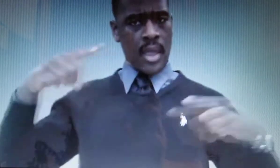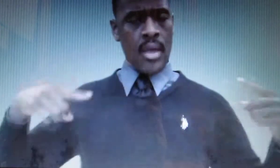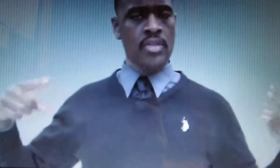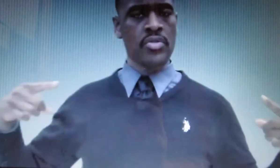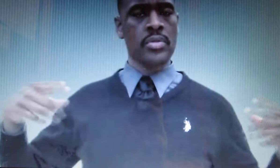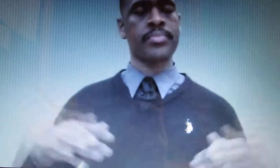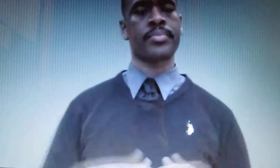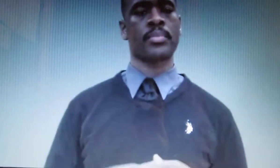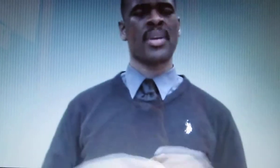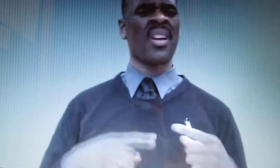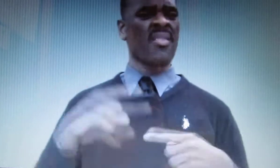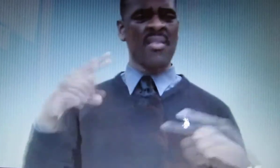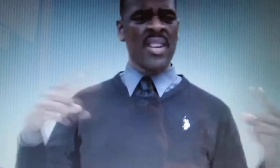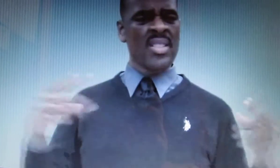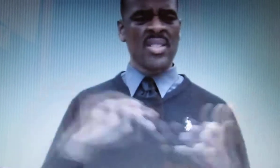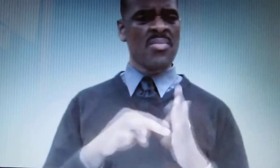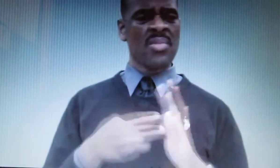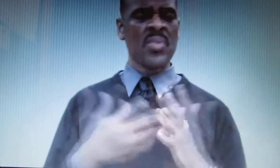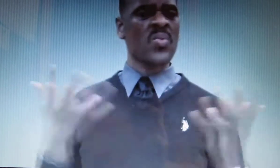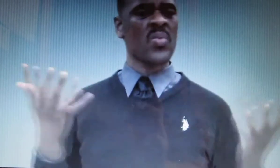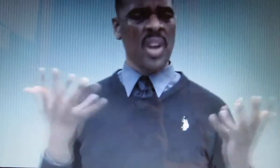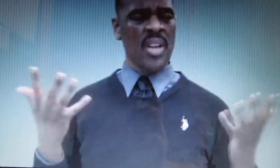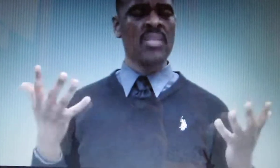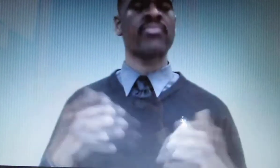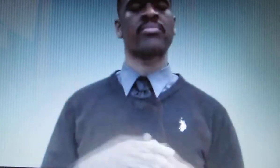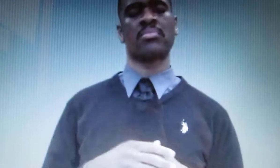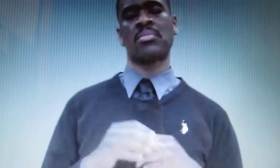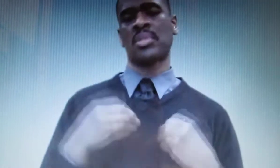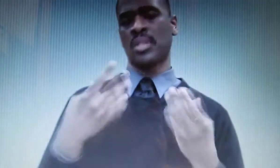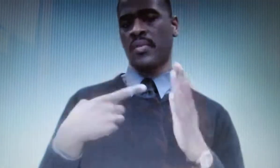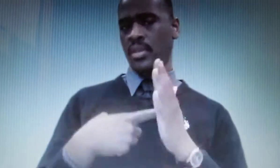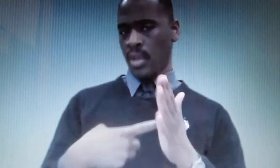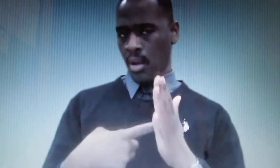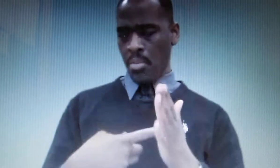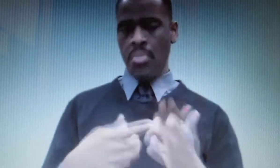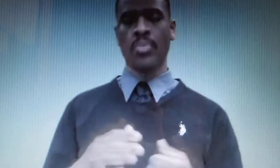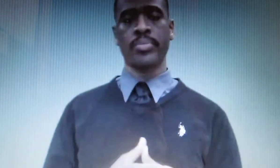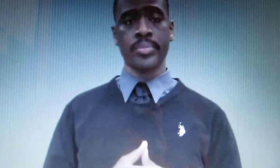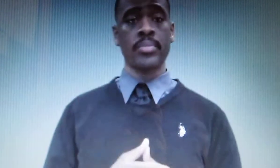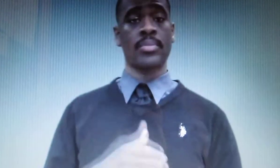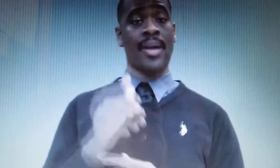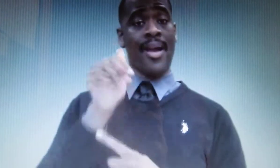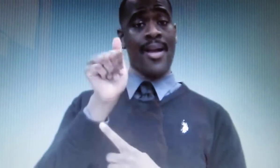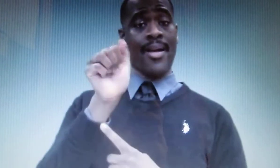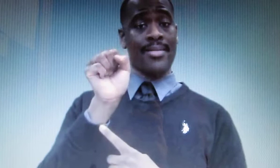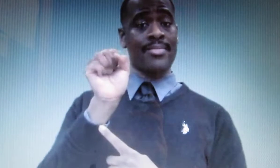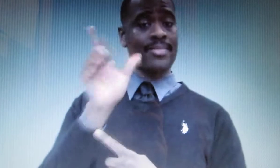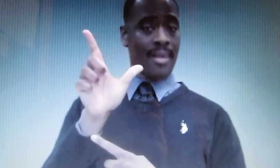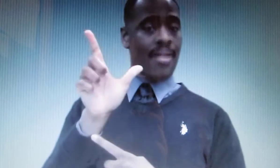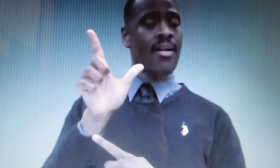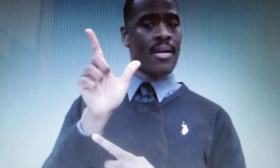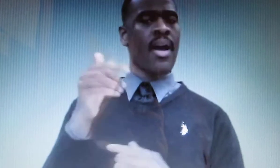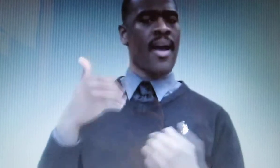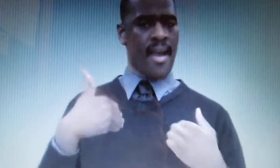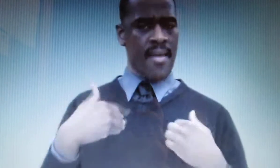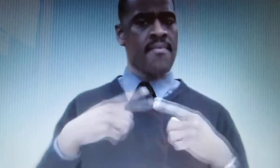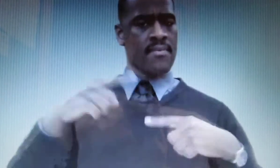And each sign language has variations. Now, what does that mean? I will give you an example. ASL